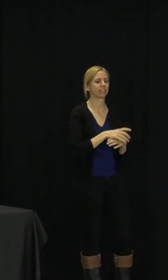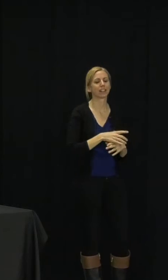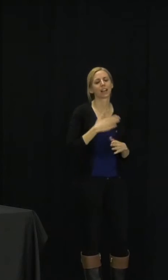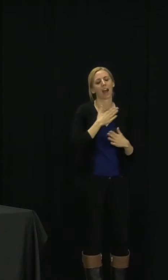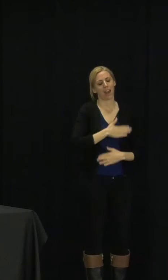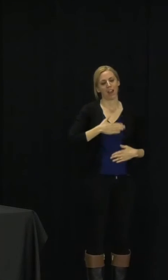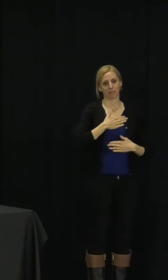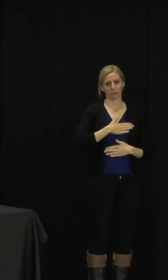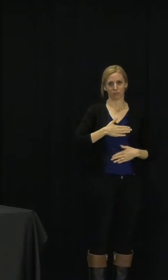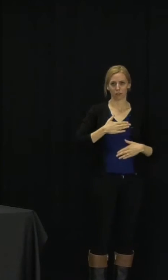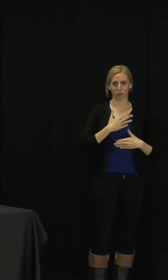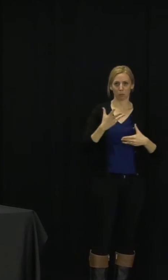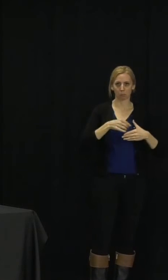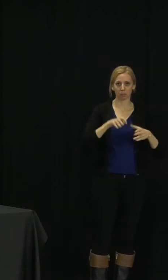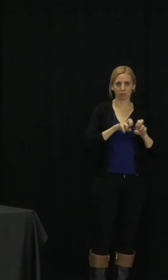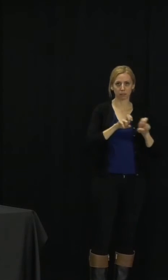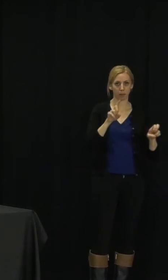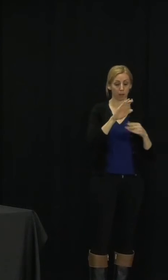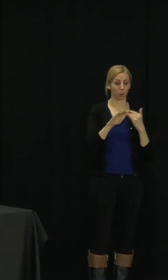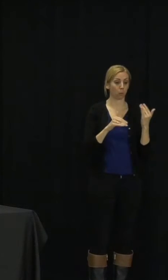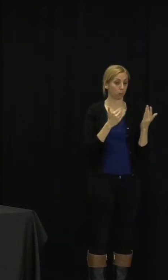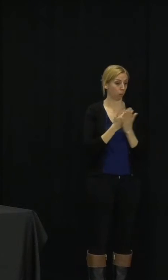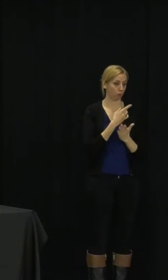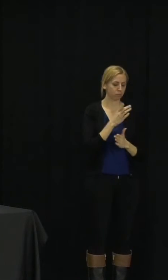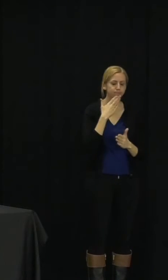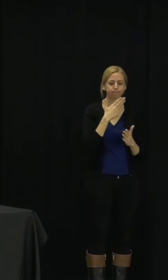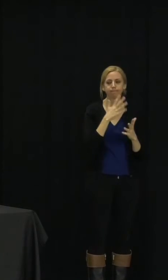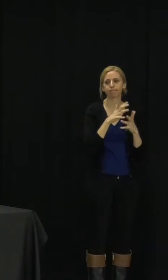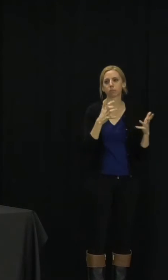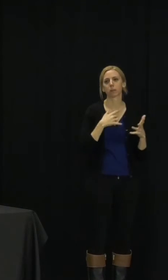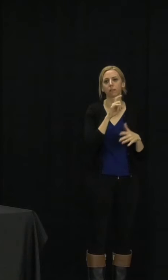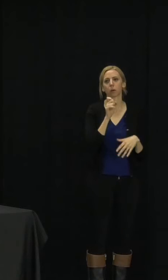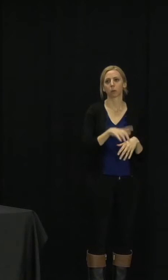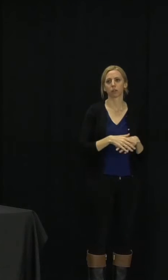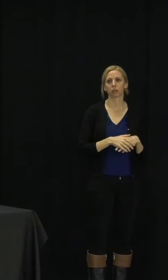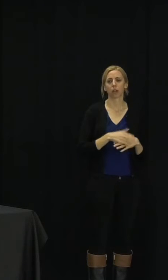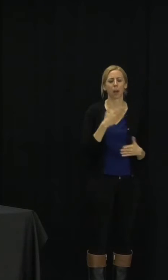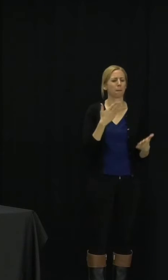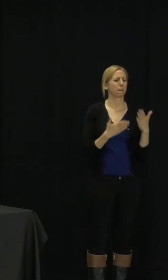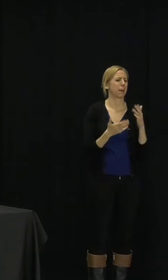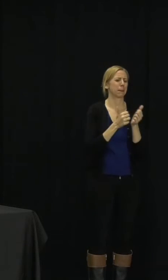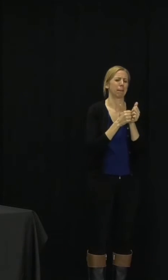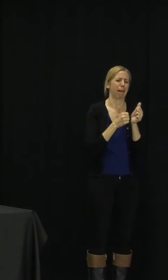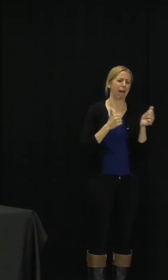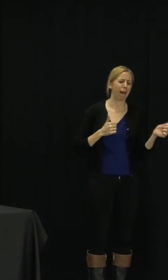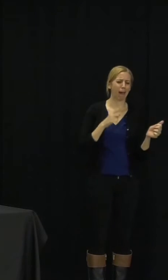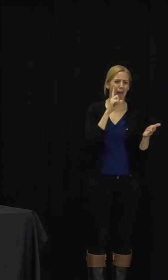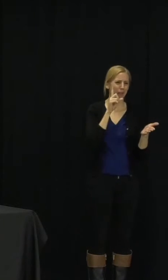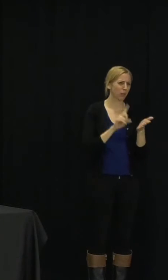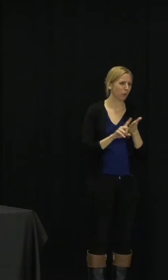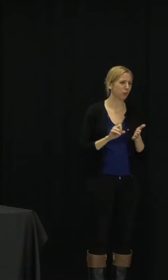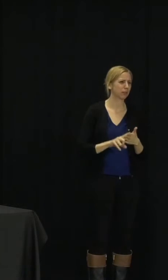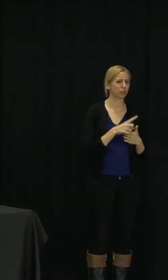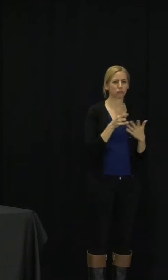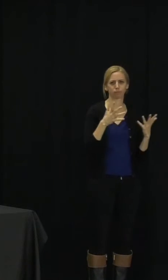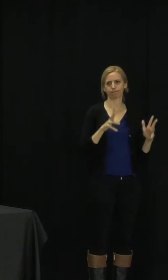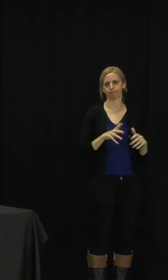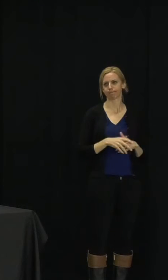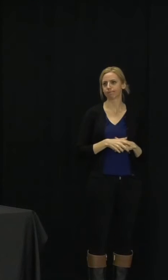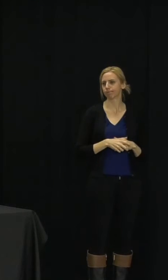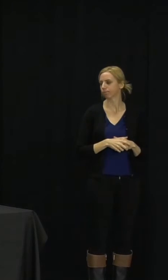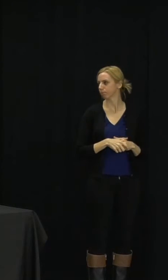one is actually a shout out to you guys, right? I mean, there were a lot of dancers in the room, a lot of arts administrators,